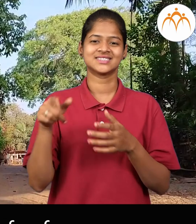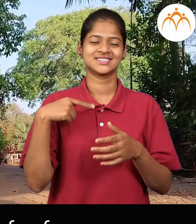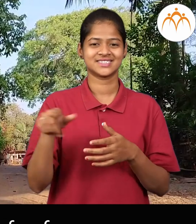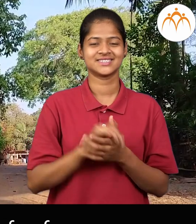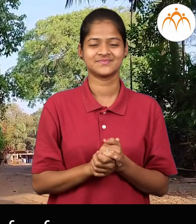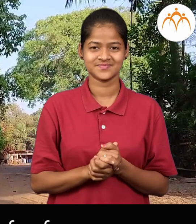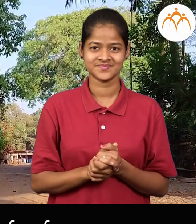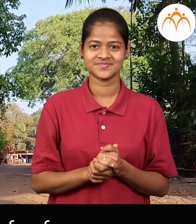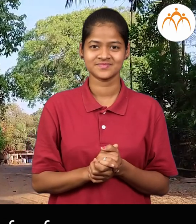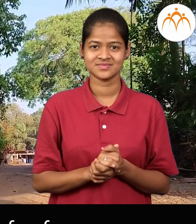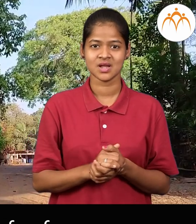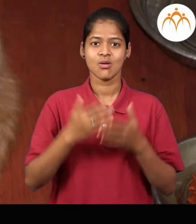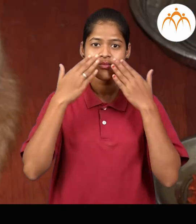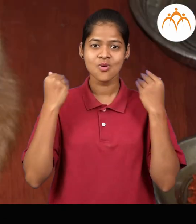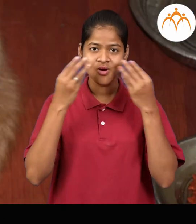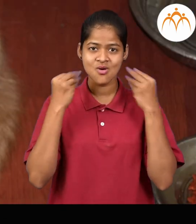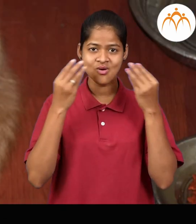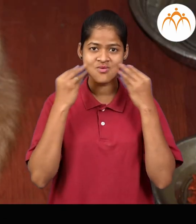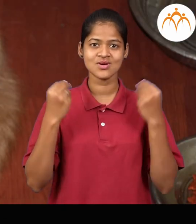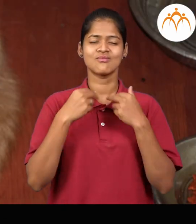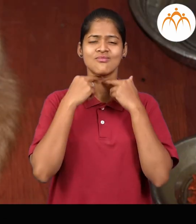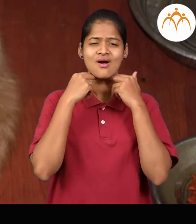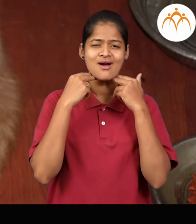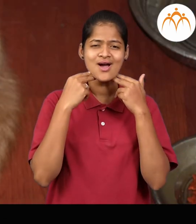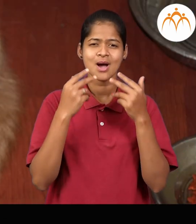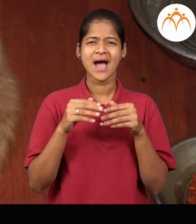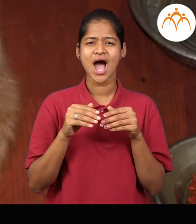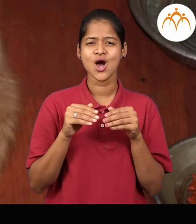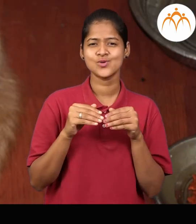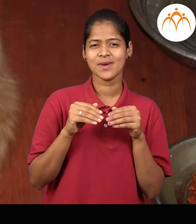Cat. Cat. Cat meows.